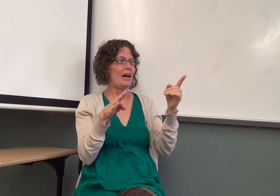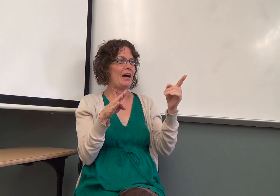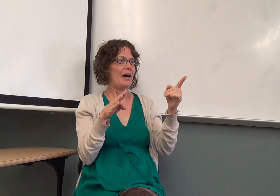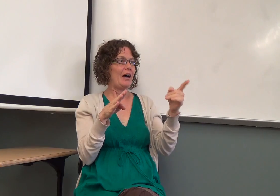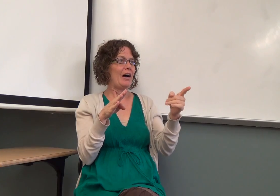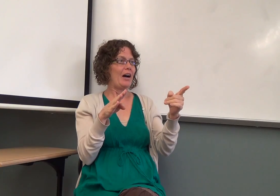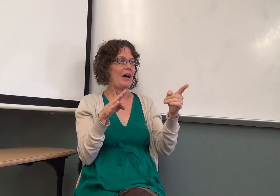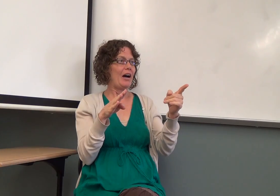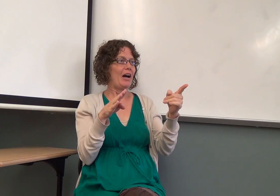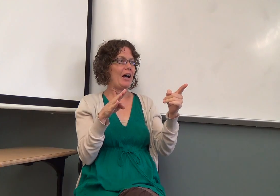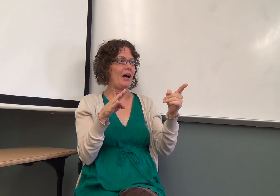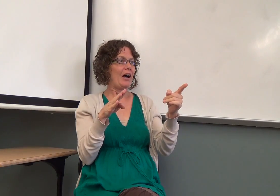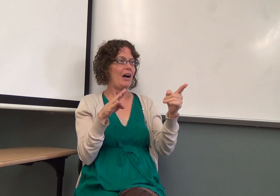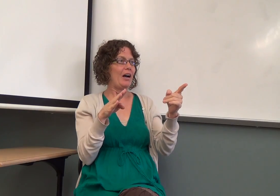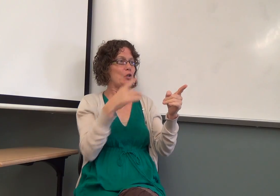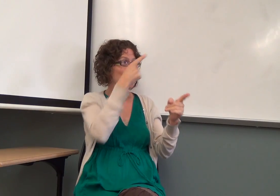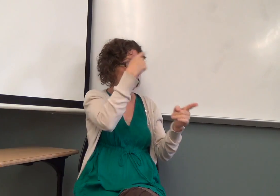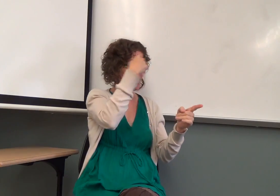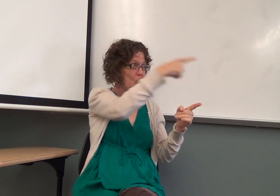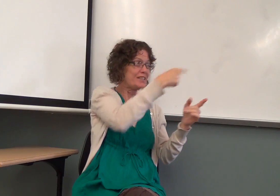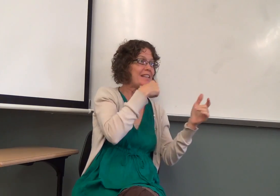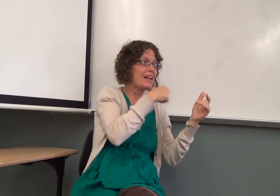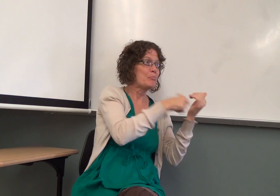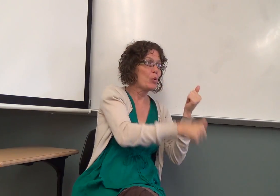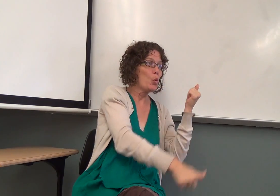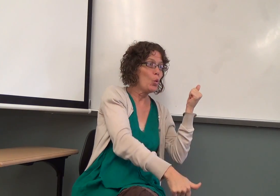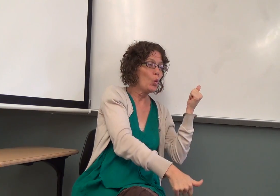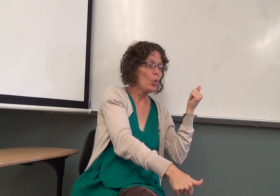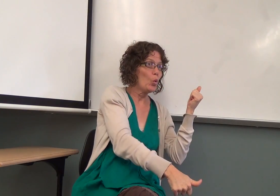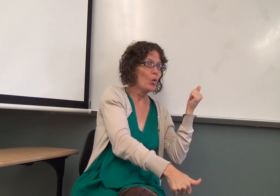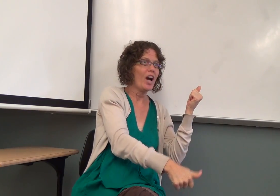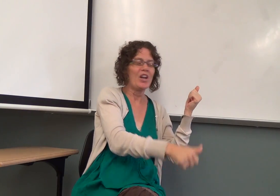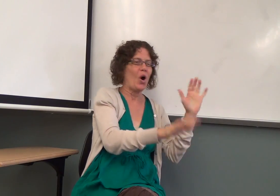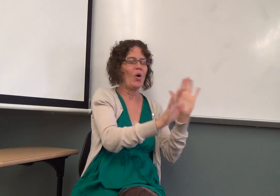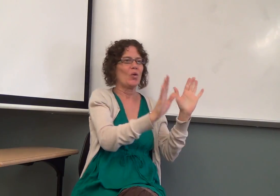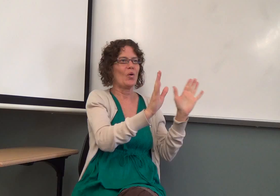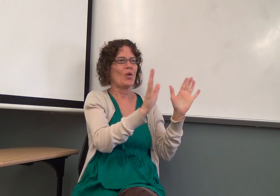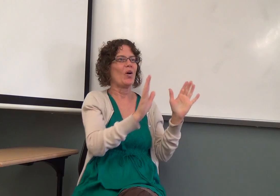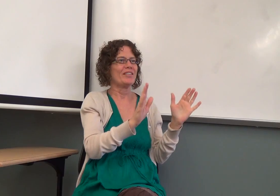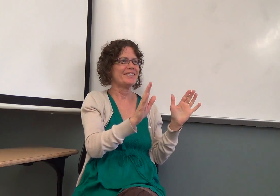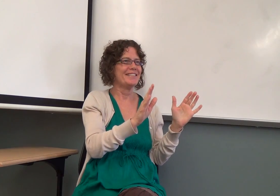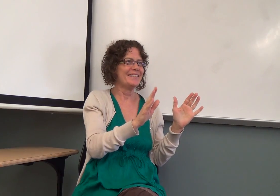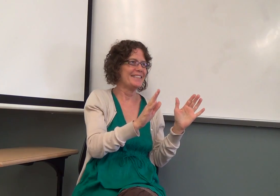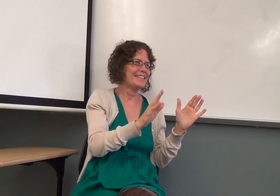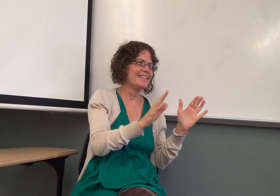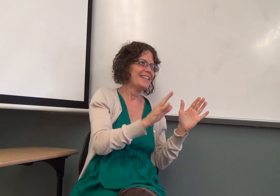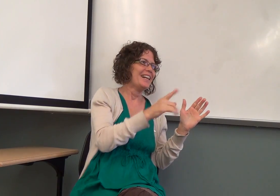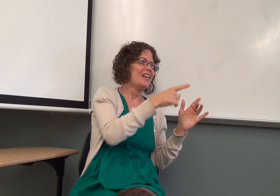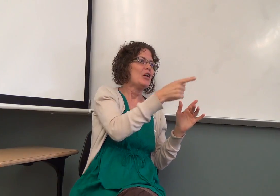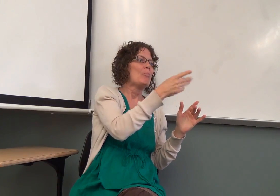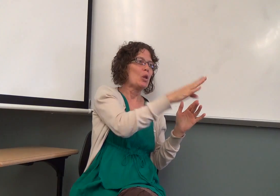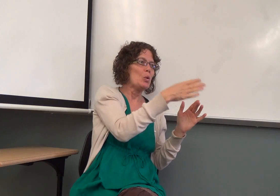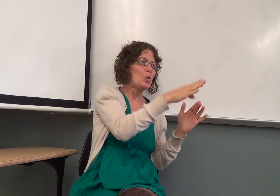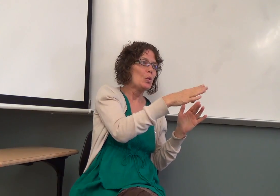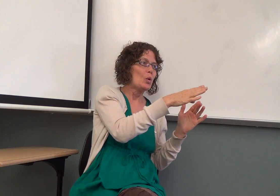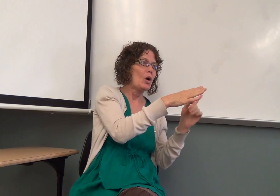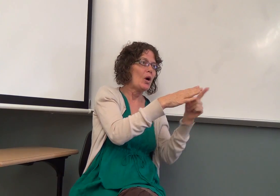Blue. Did you think she said poo? Okay, good. Okay, good. You said blue, she said? I